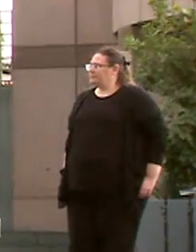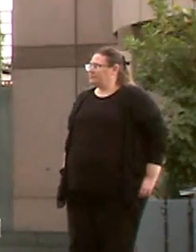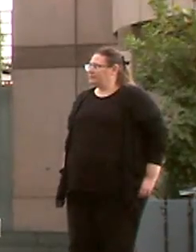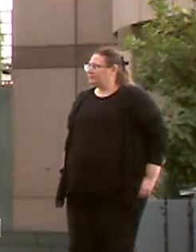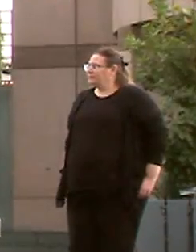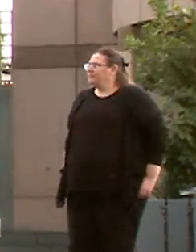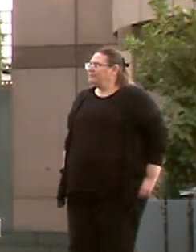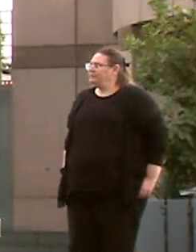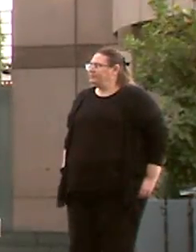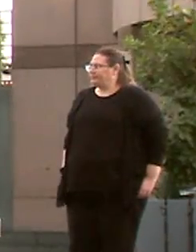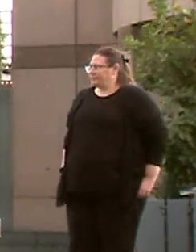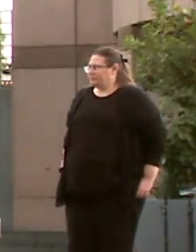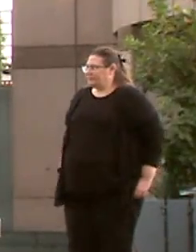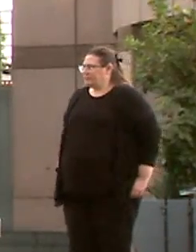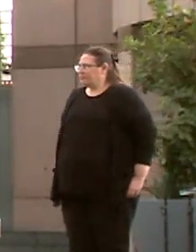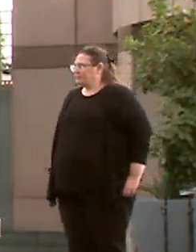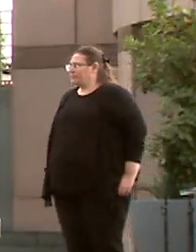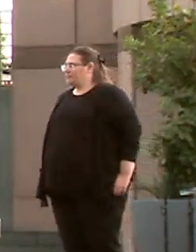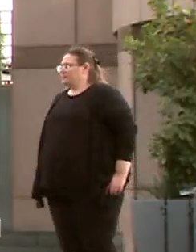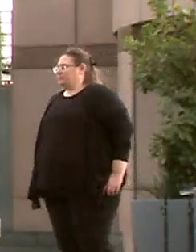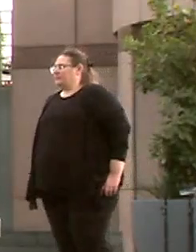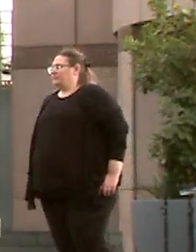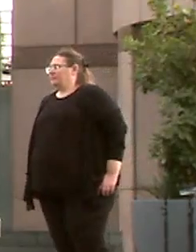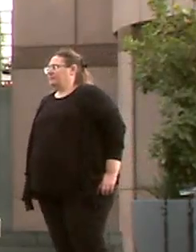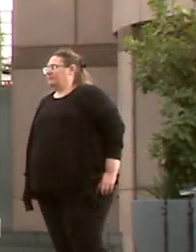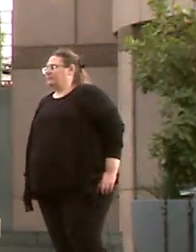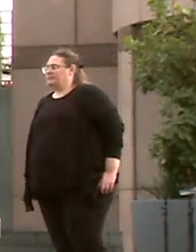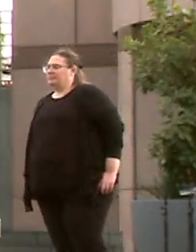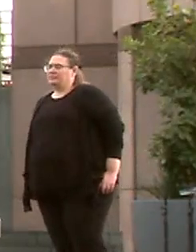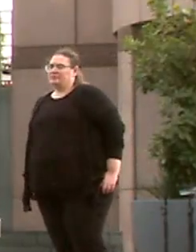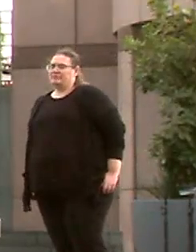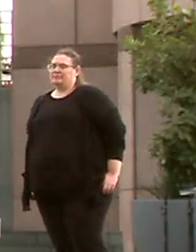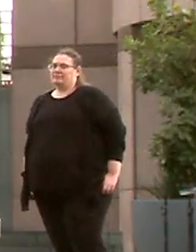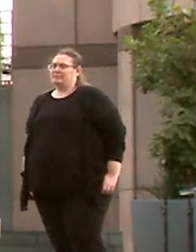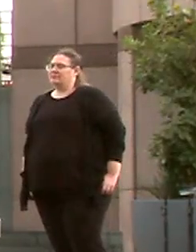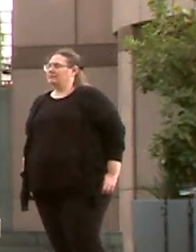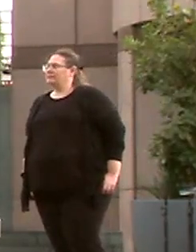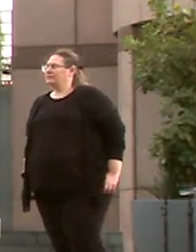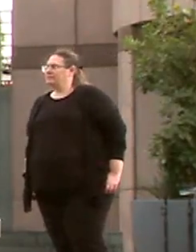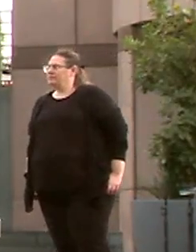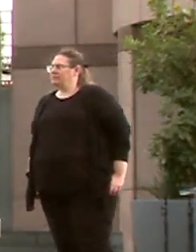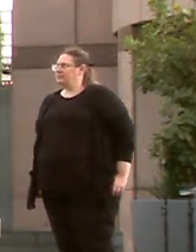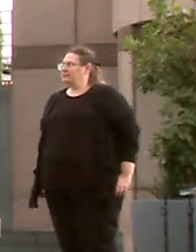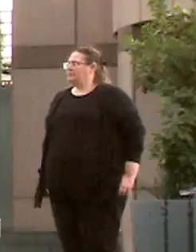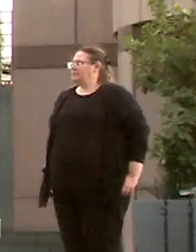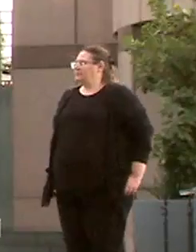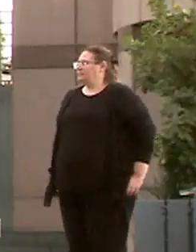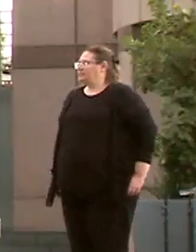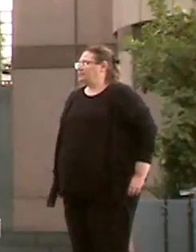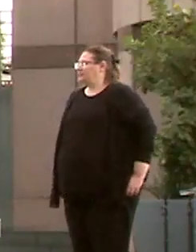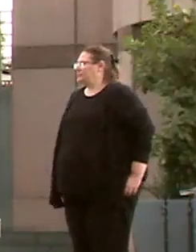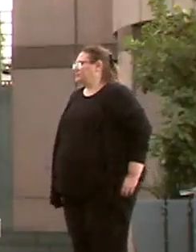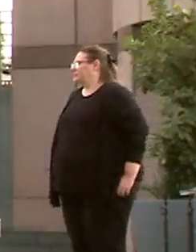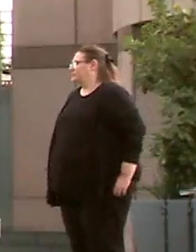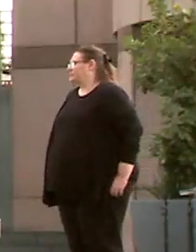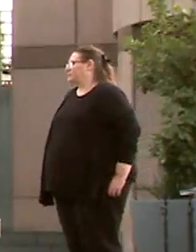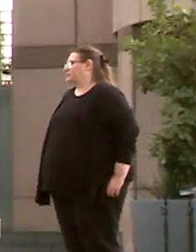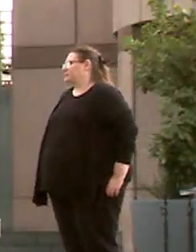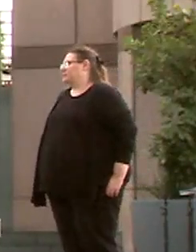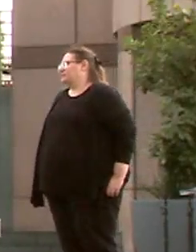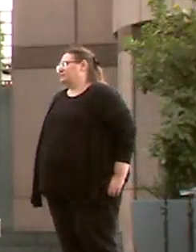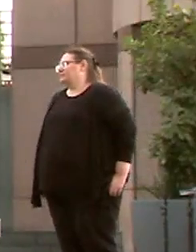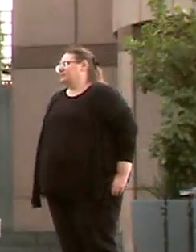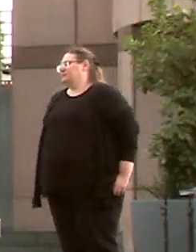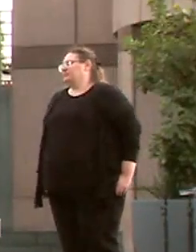they are trained to ask questions that they maybe are not asking before, that they're kind of interrogating their own biases. And so how are we